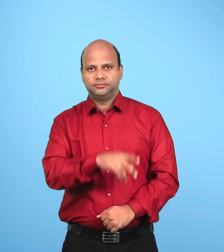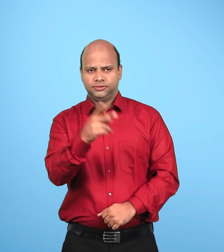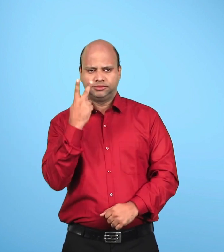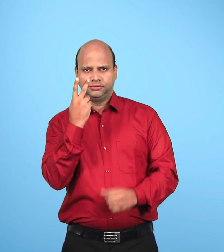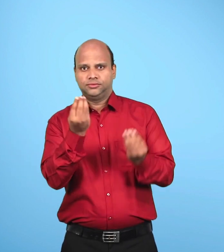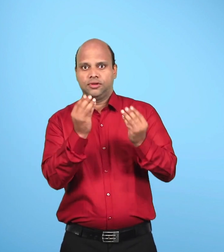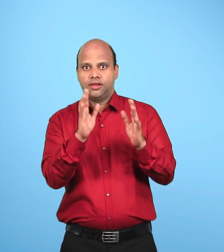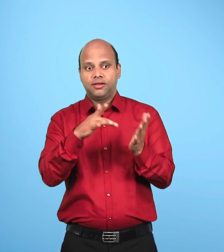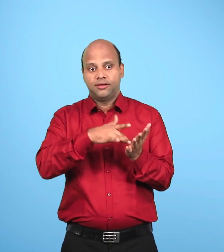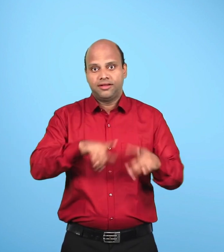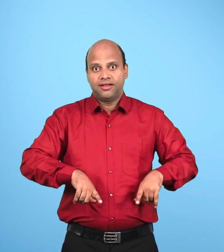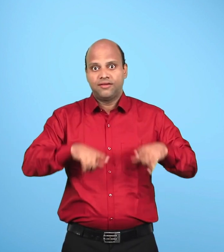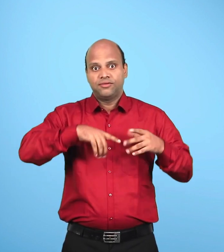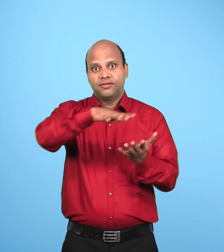Let us look at some habitats.